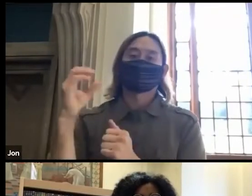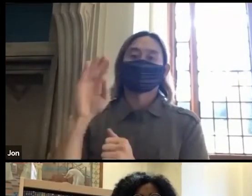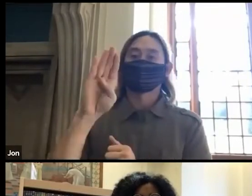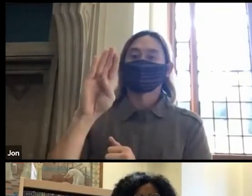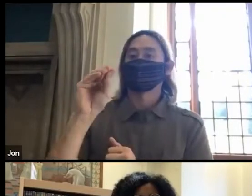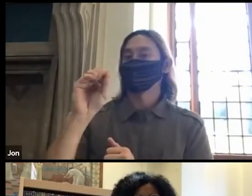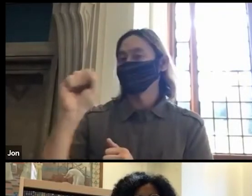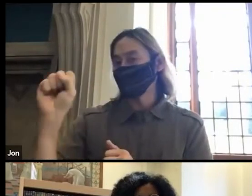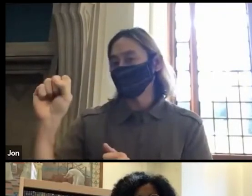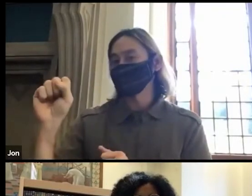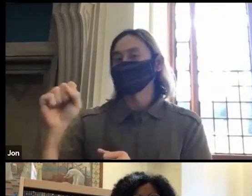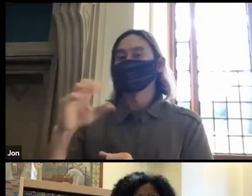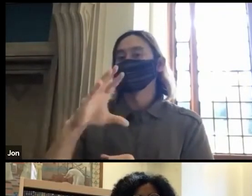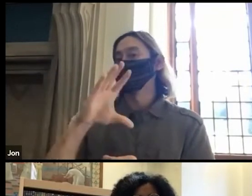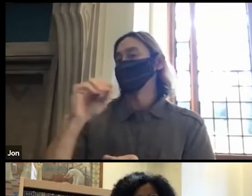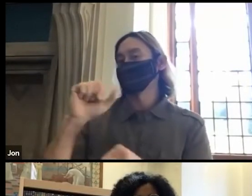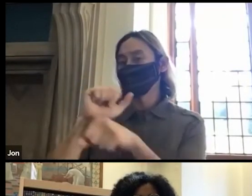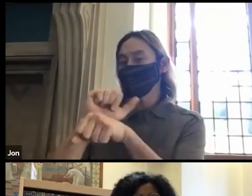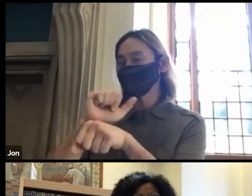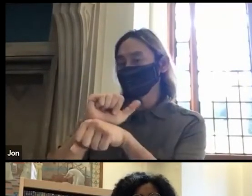for example, my boss and my coworkers.